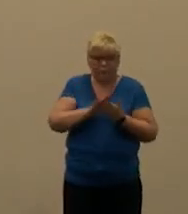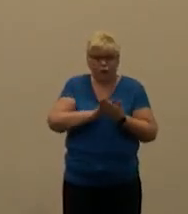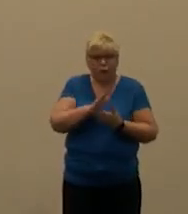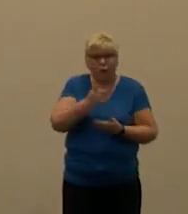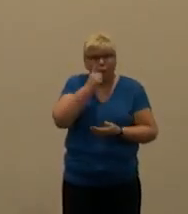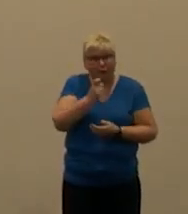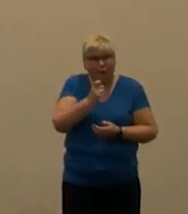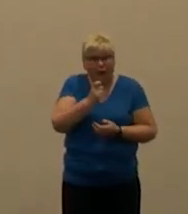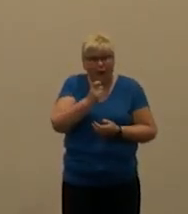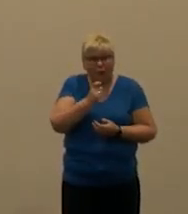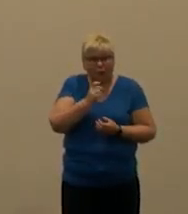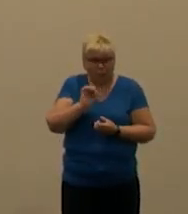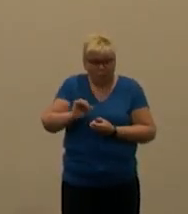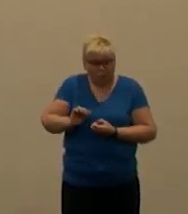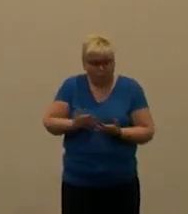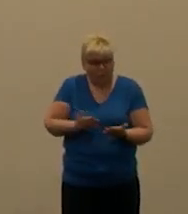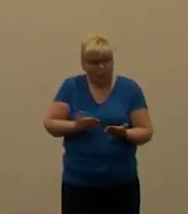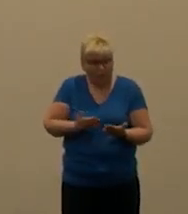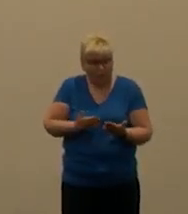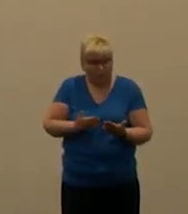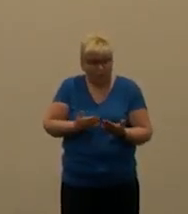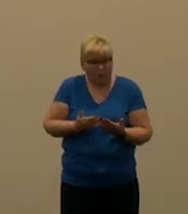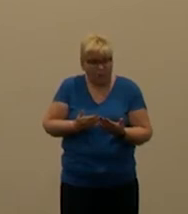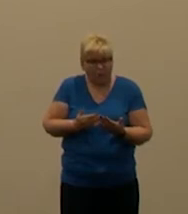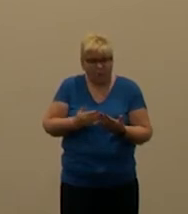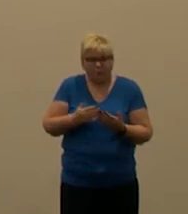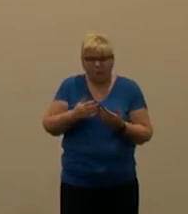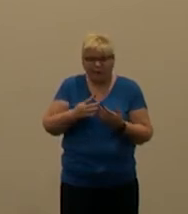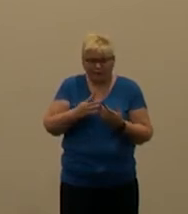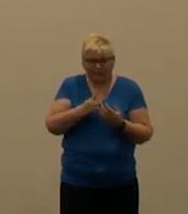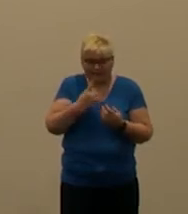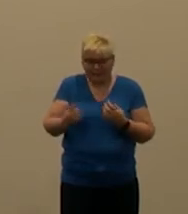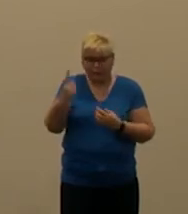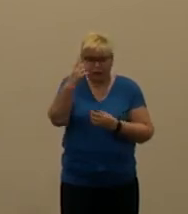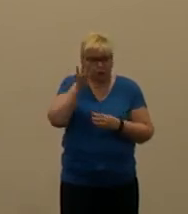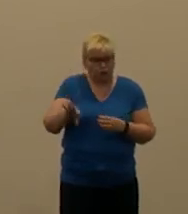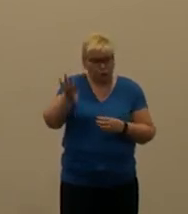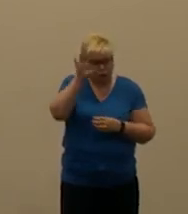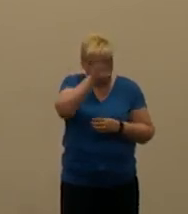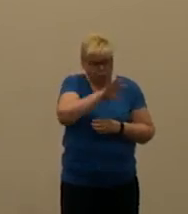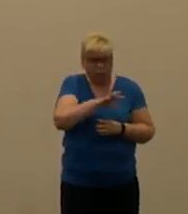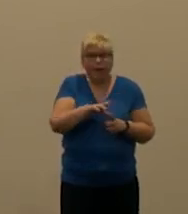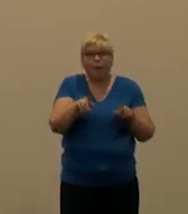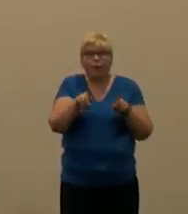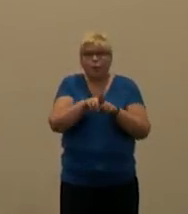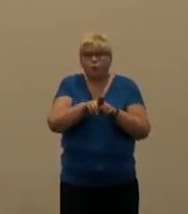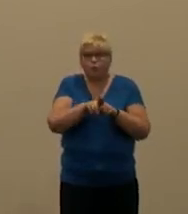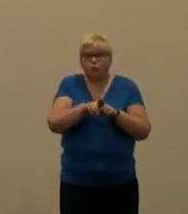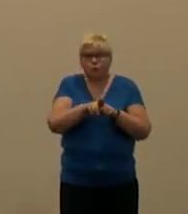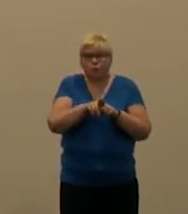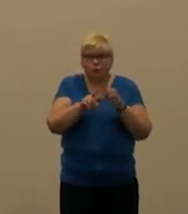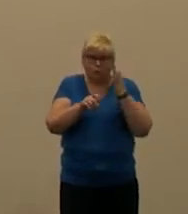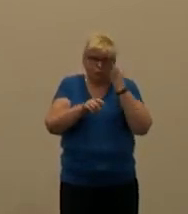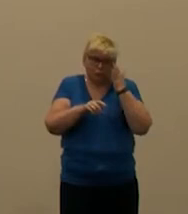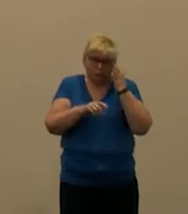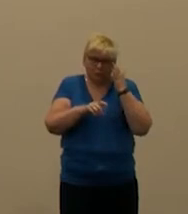can provision a VPN gateway in each region and also place or